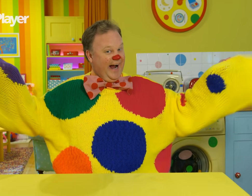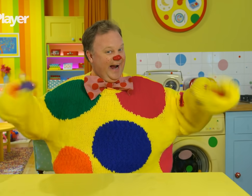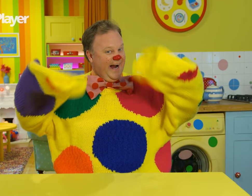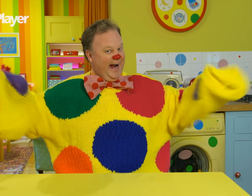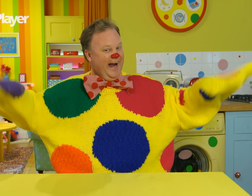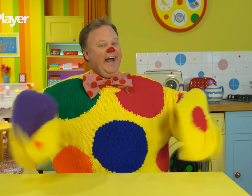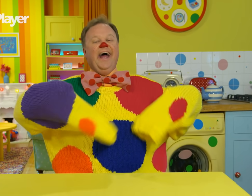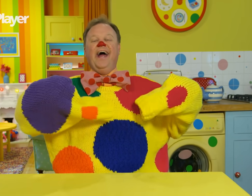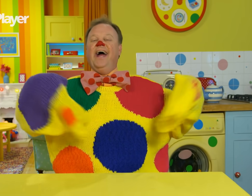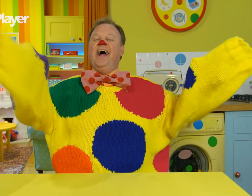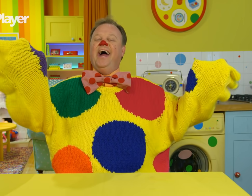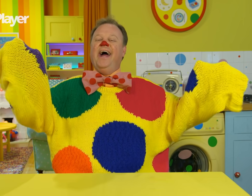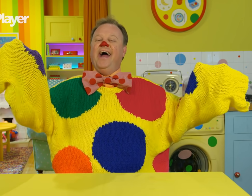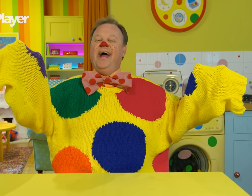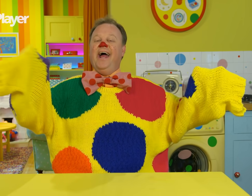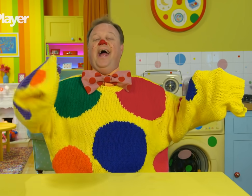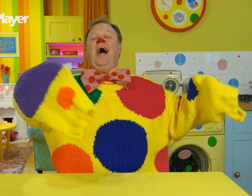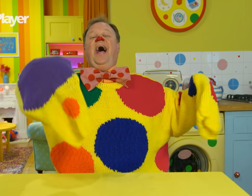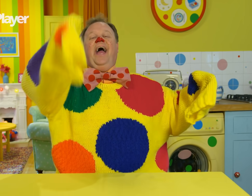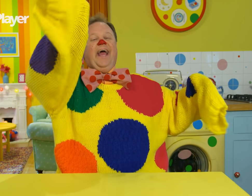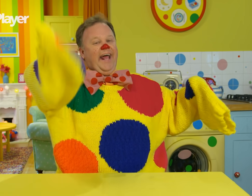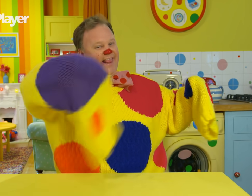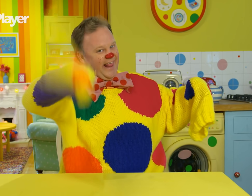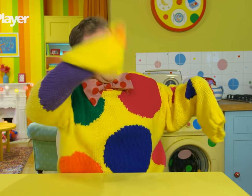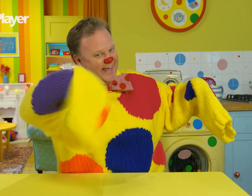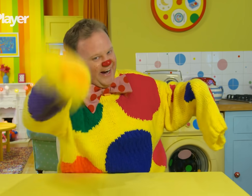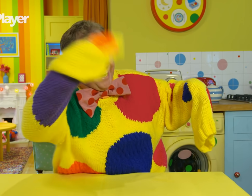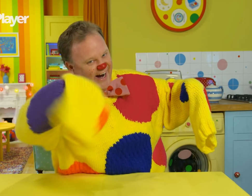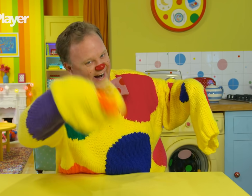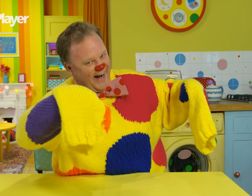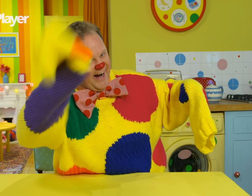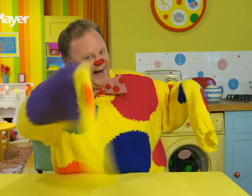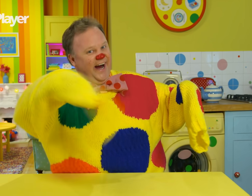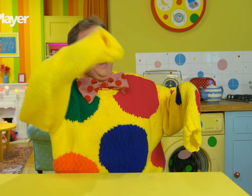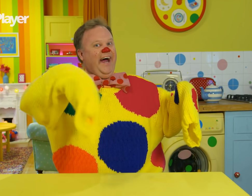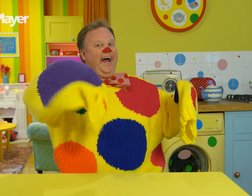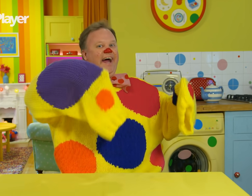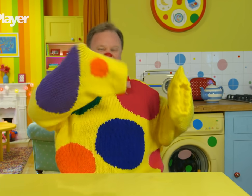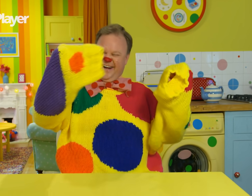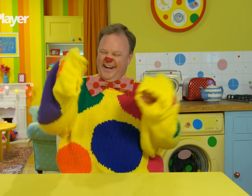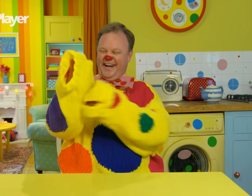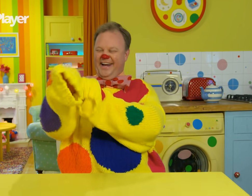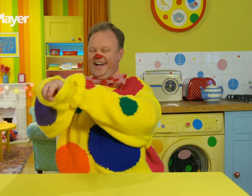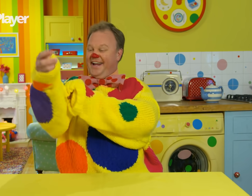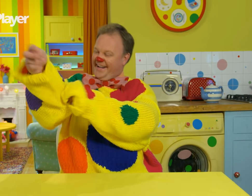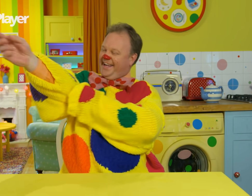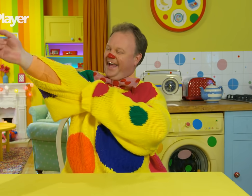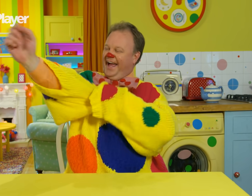Oh, well done, Mr. Tumble. Hey, thank you. It fits perfectly.